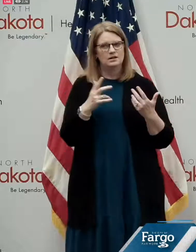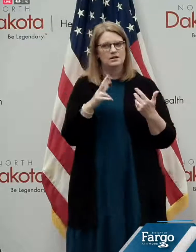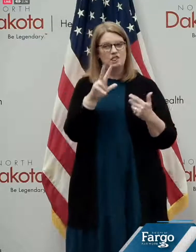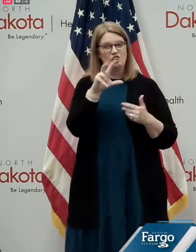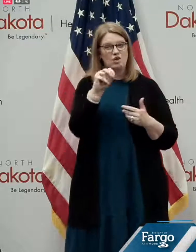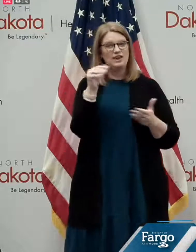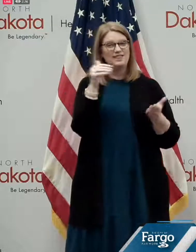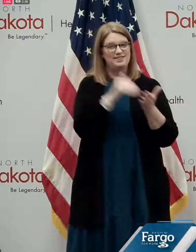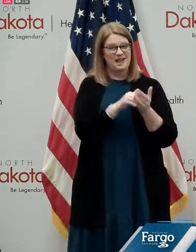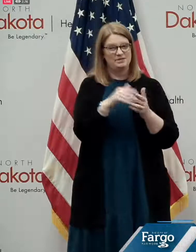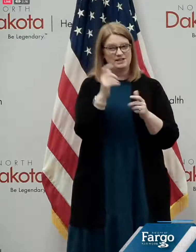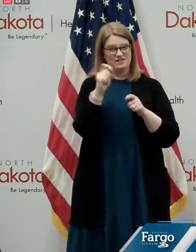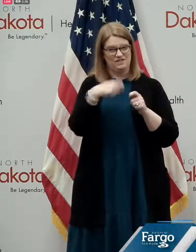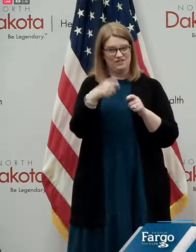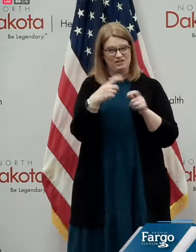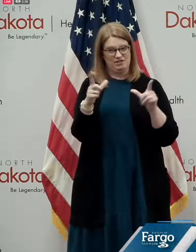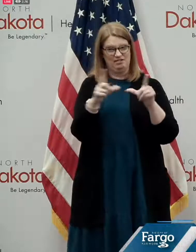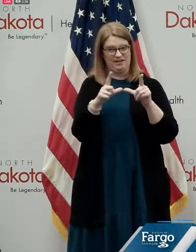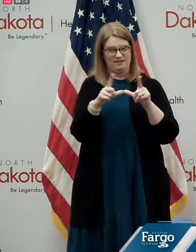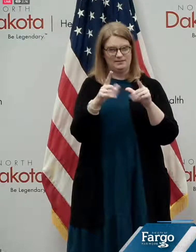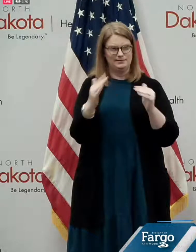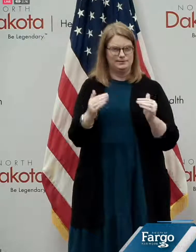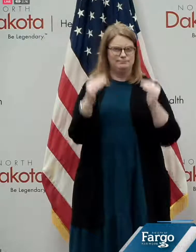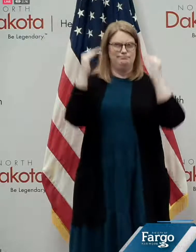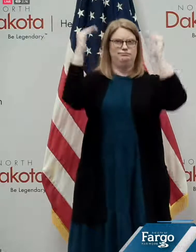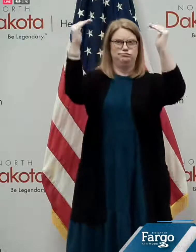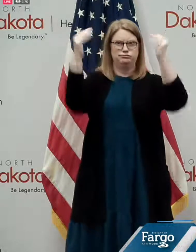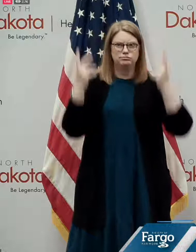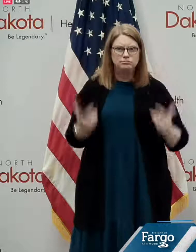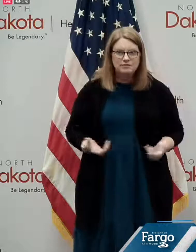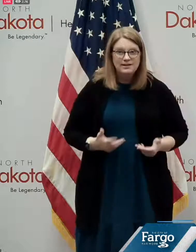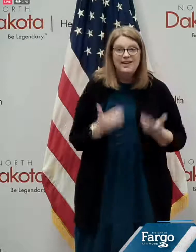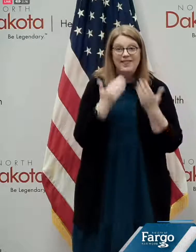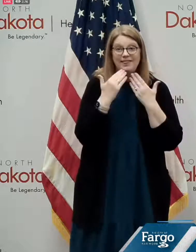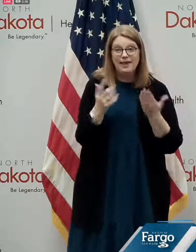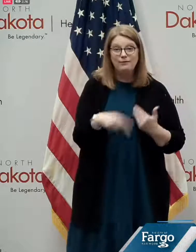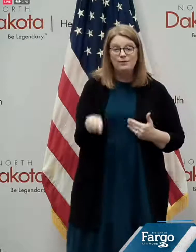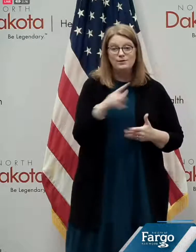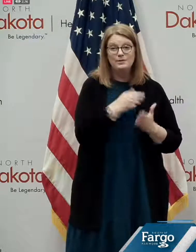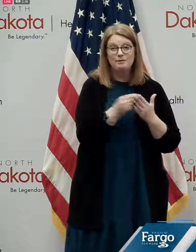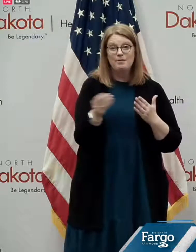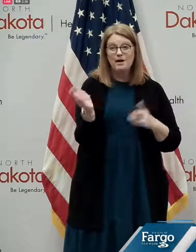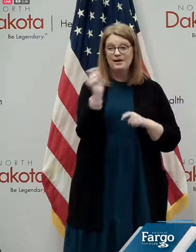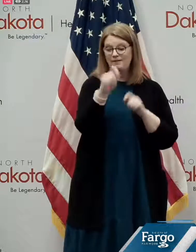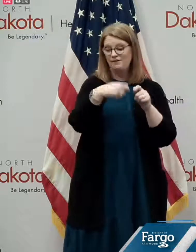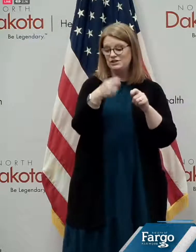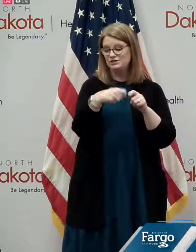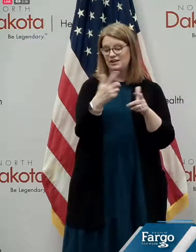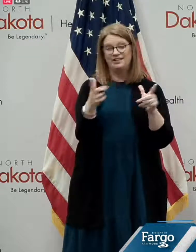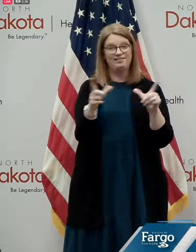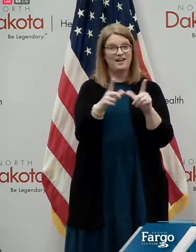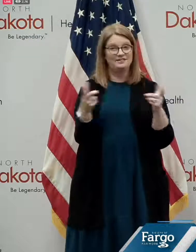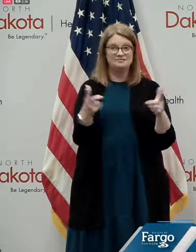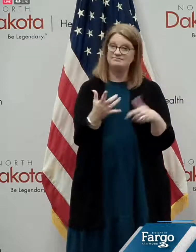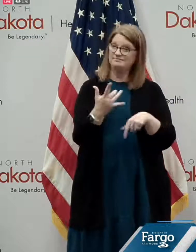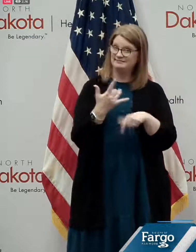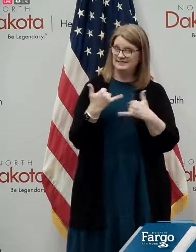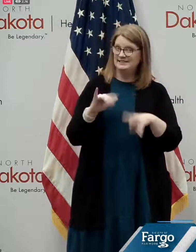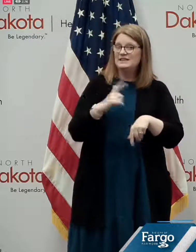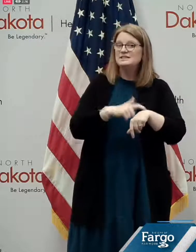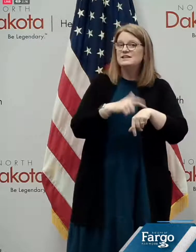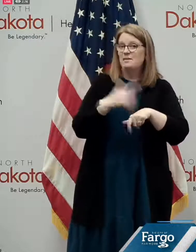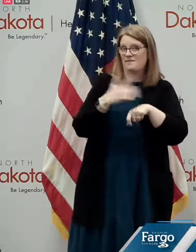fishing licenses over the year prior. Thank you for those that have bought a fishing license. If you haven't already, there's still time, and there's still a lot of great fishing